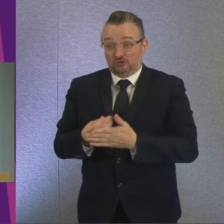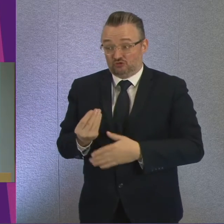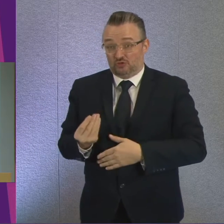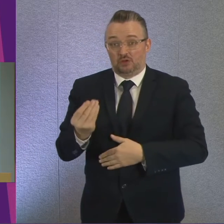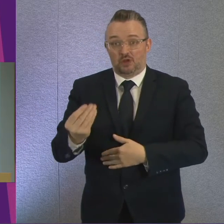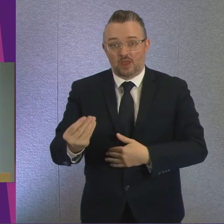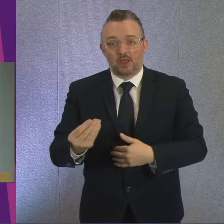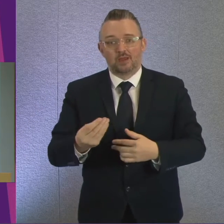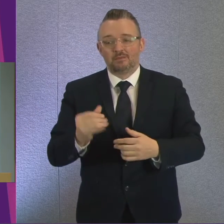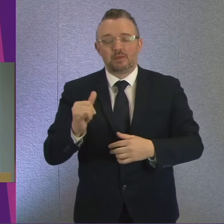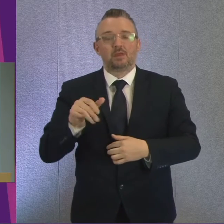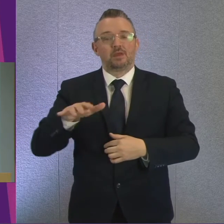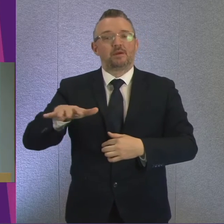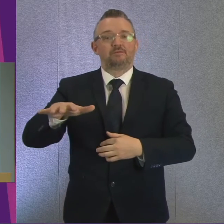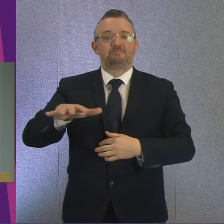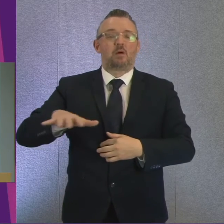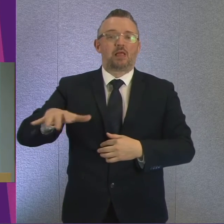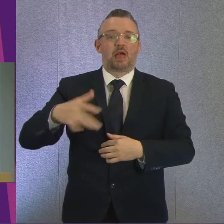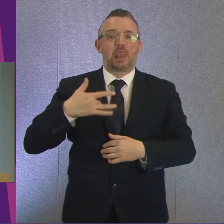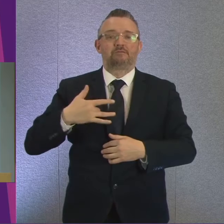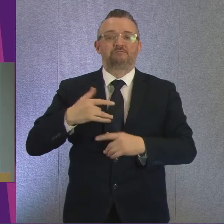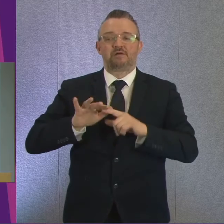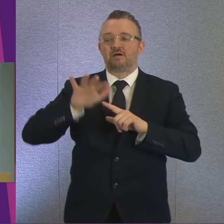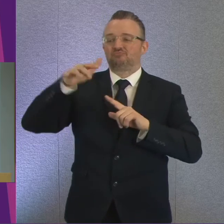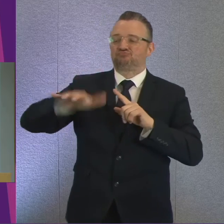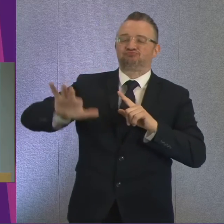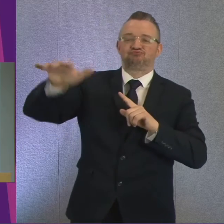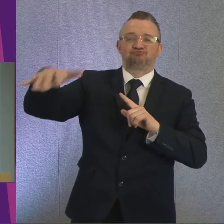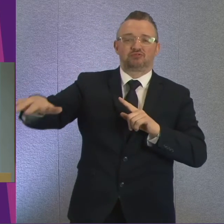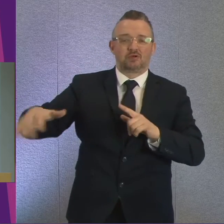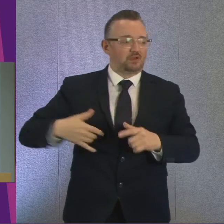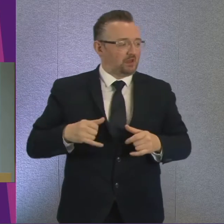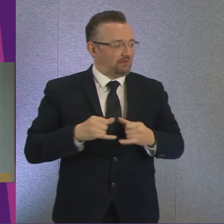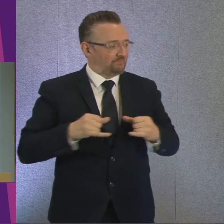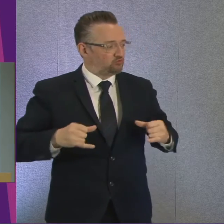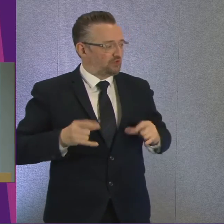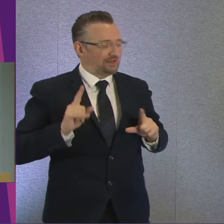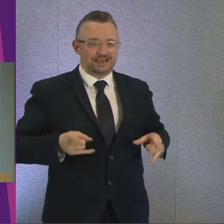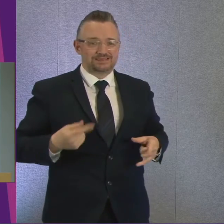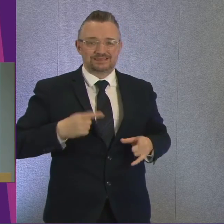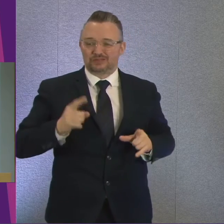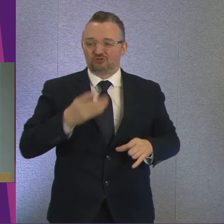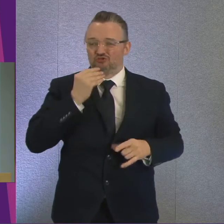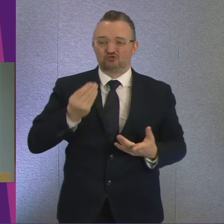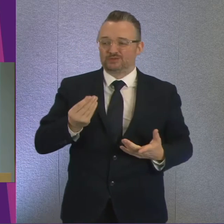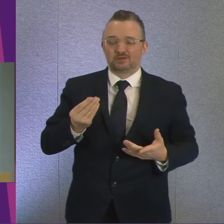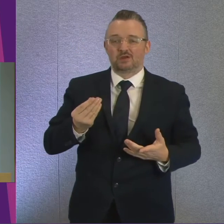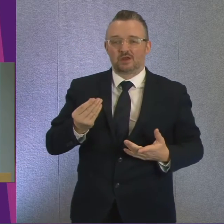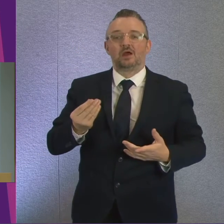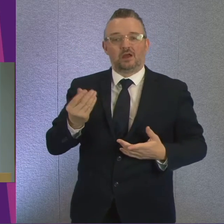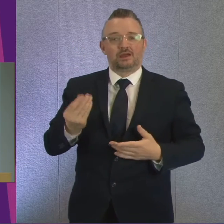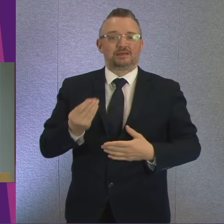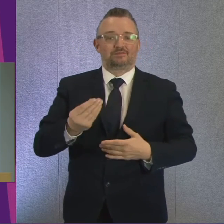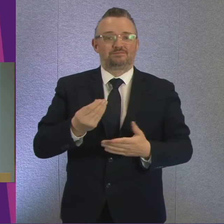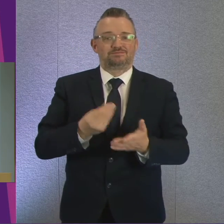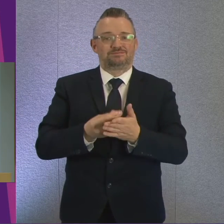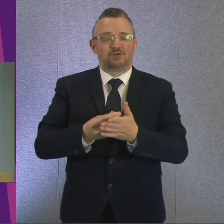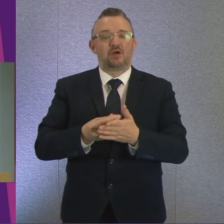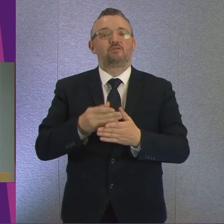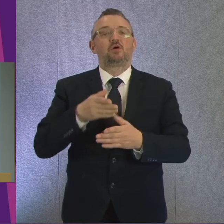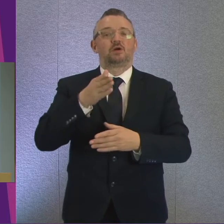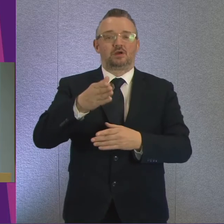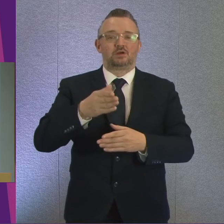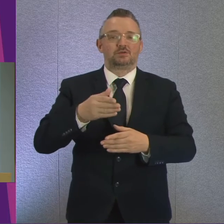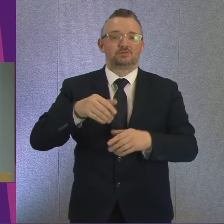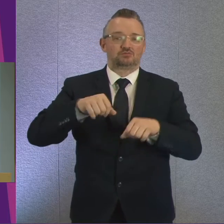the family live in a rural place where they're unable to use vouchers or tokens for certain supermarkets. It